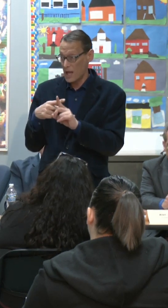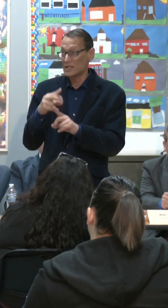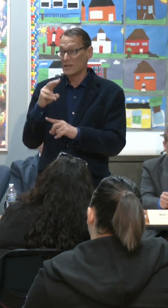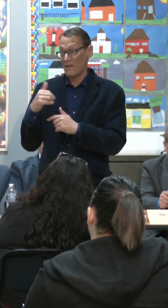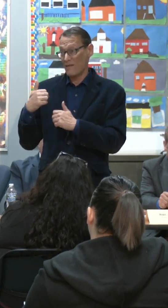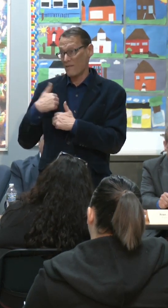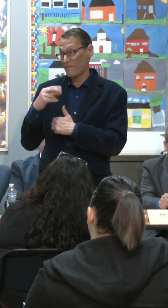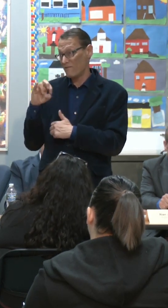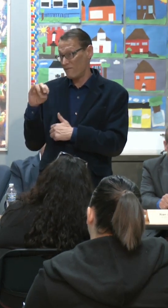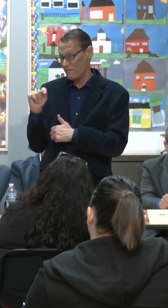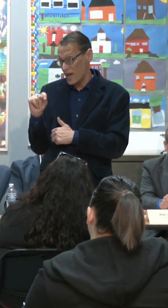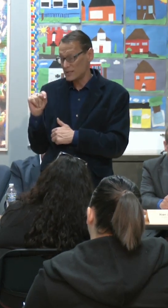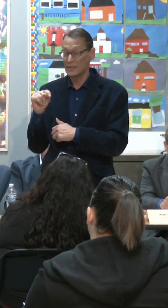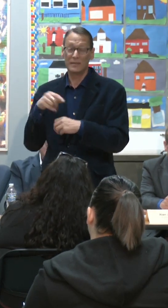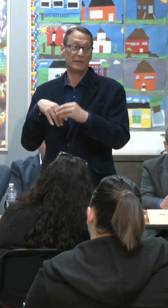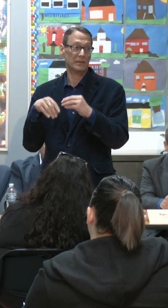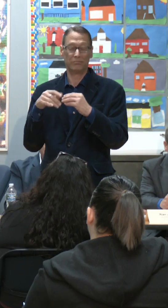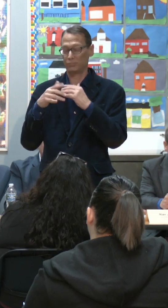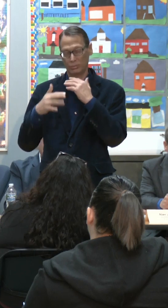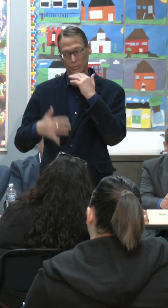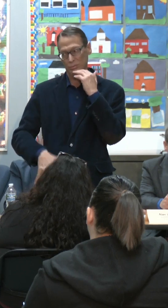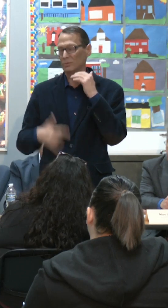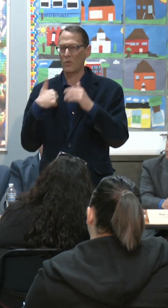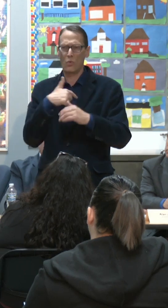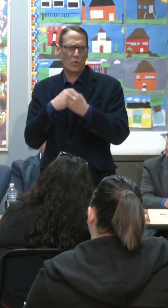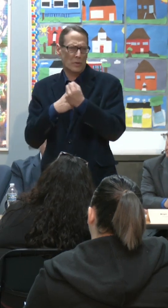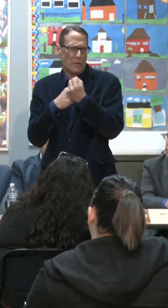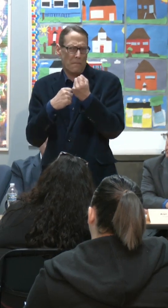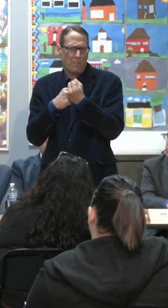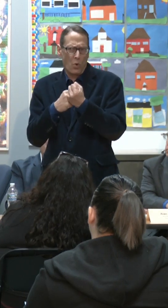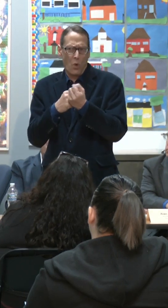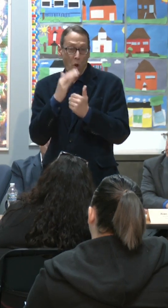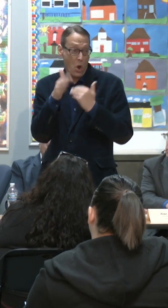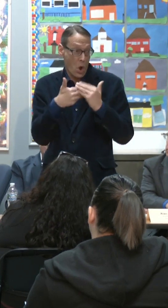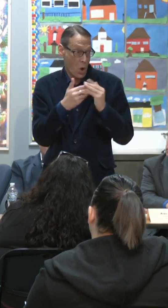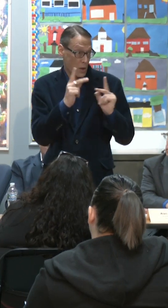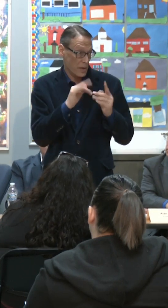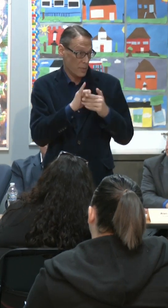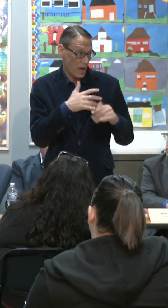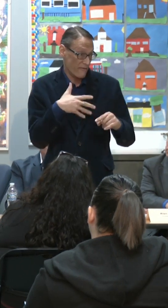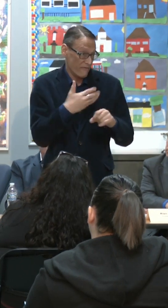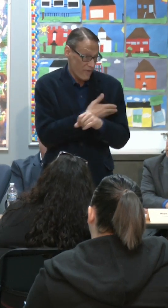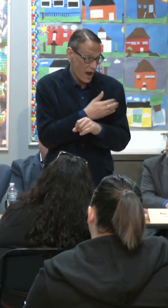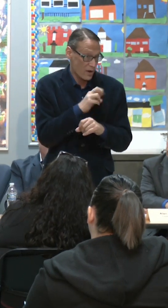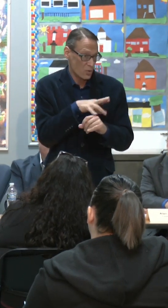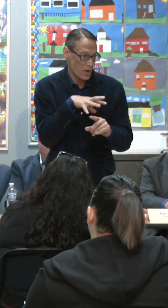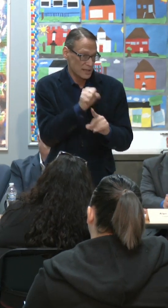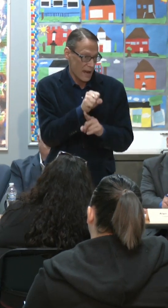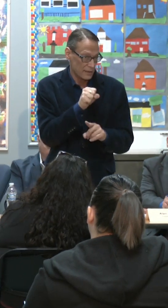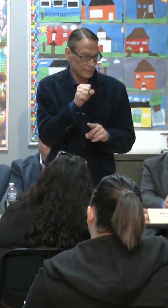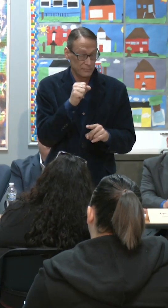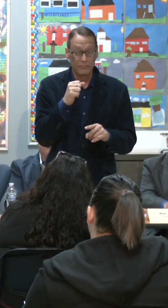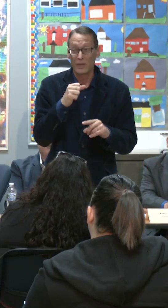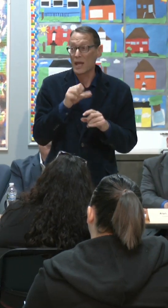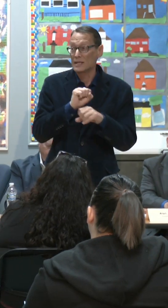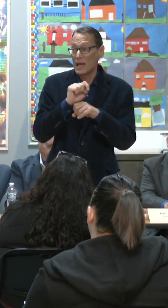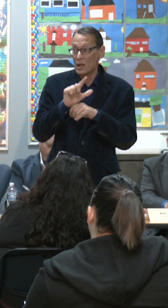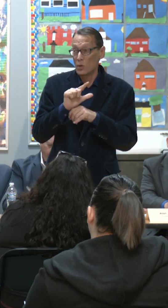annually is at stake in our city's budget if these cuts stay. And that includes housing, money